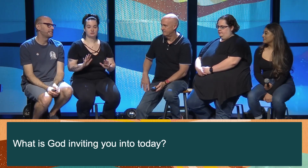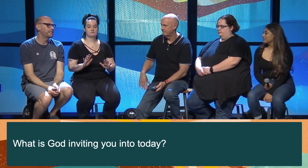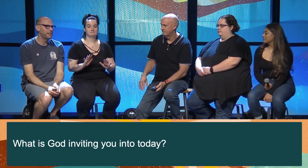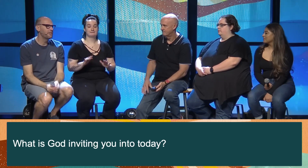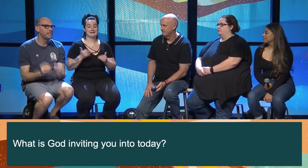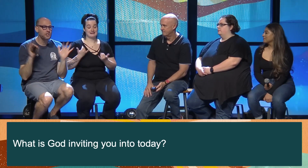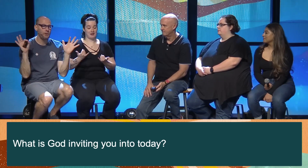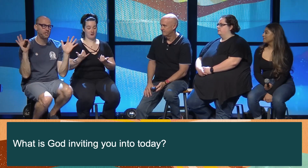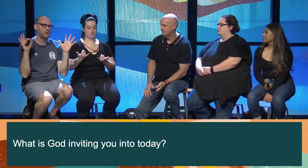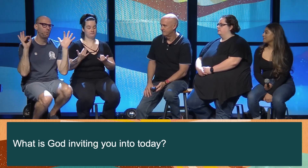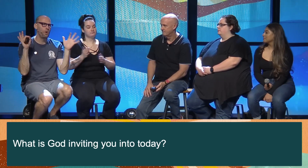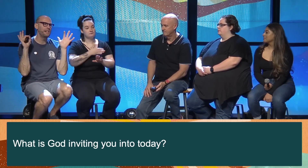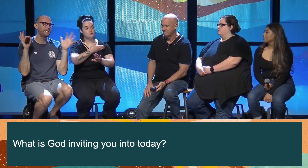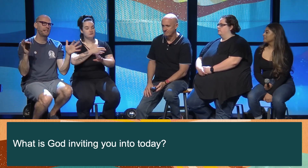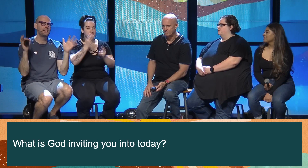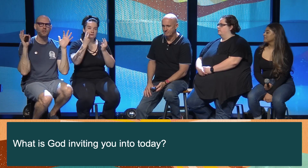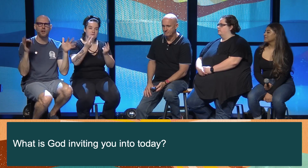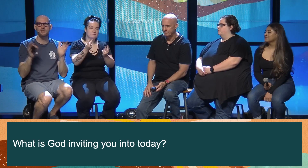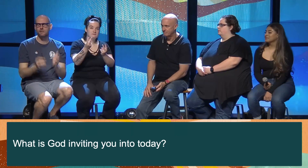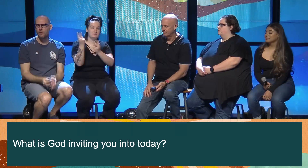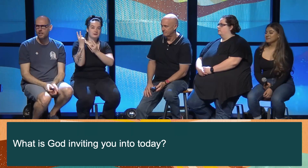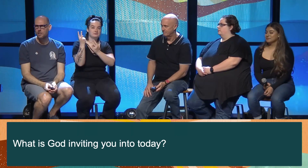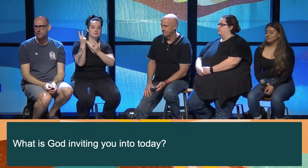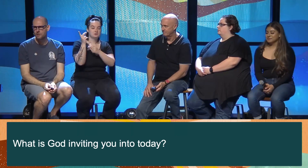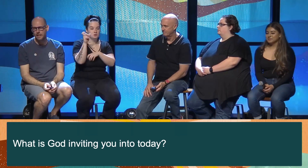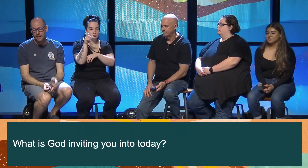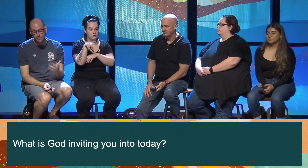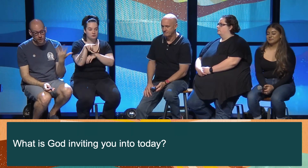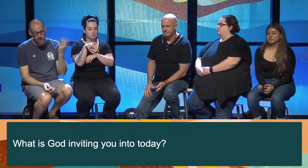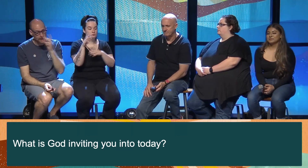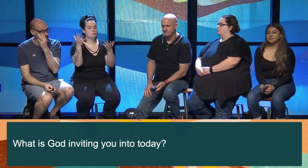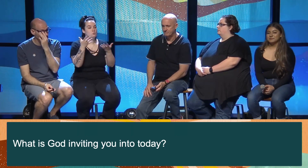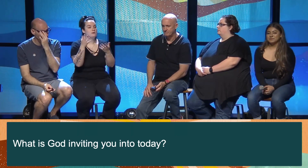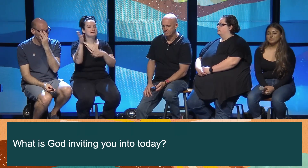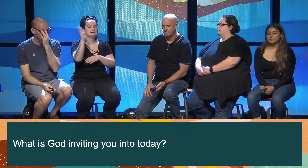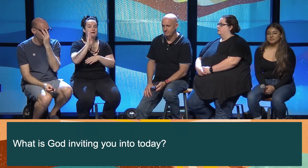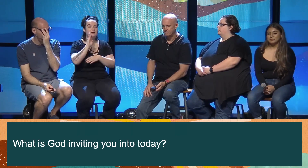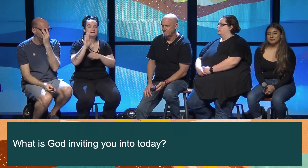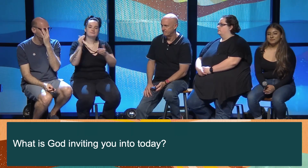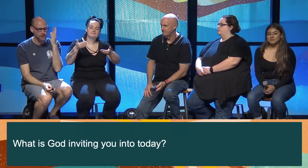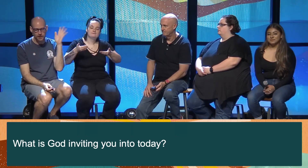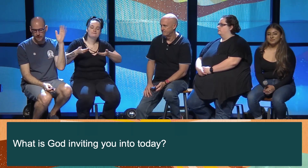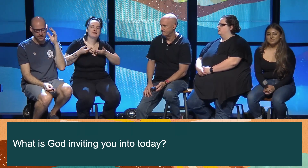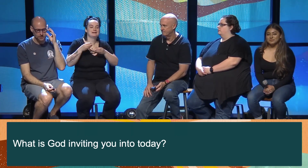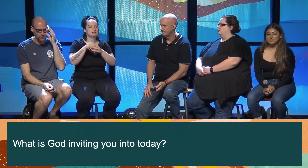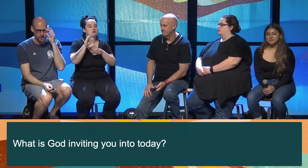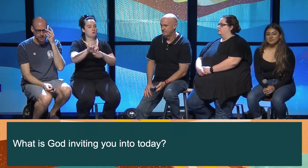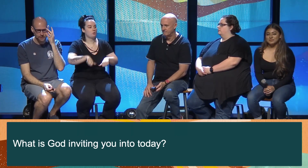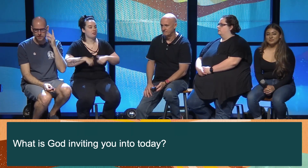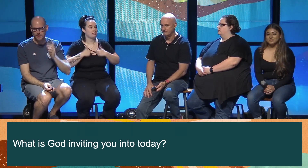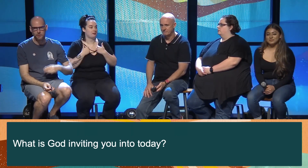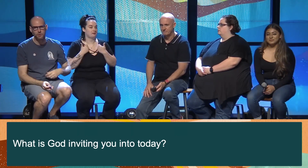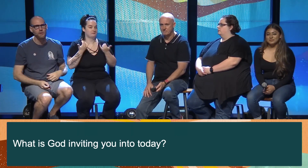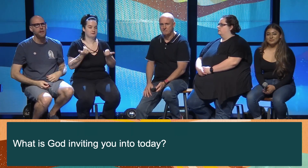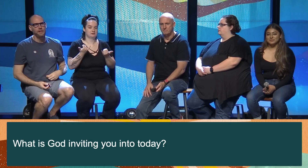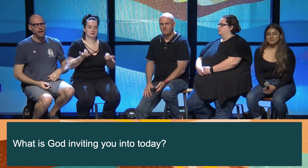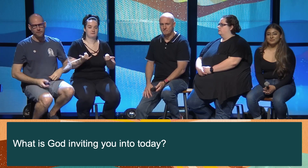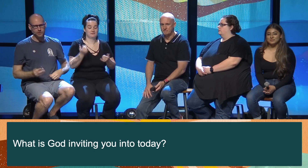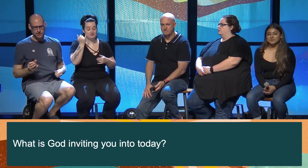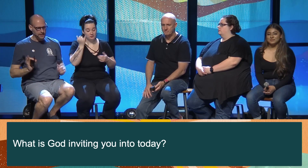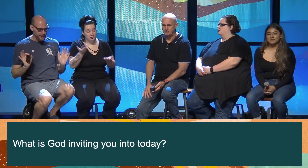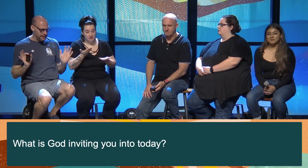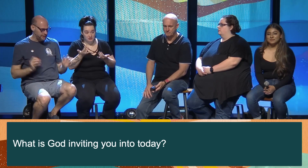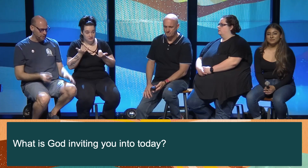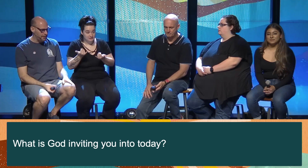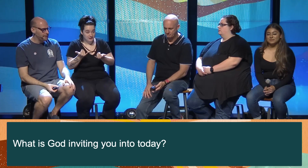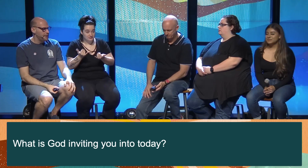just consider this question. What is it that God's inviting you into today? And if you're here today and you don't know whether or not you believe in God, that's totally understandable. I have